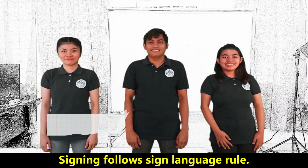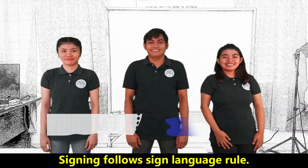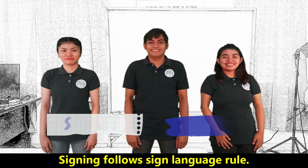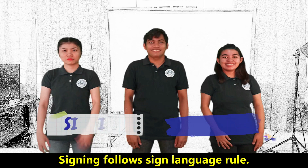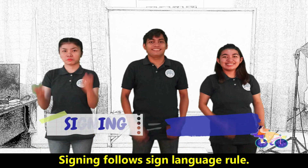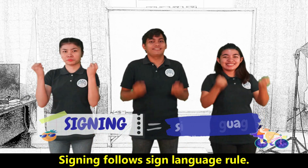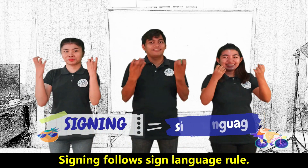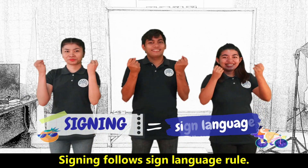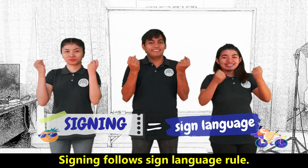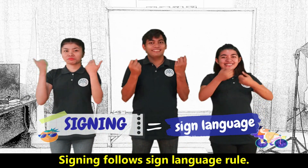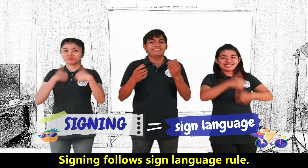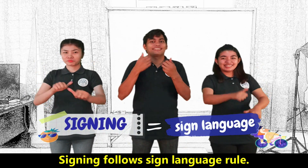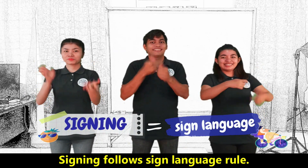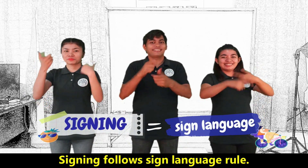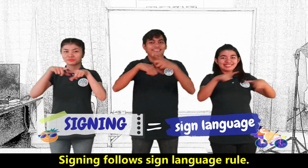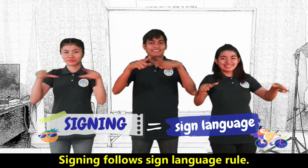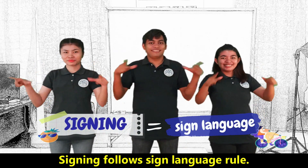signing follows sign language rule.